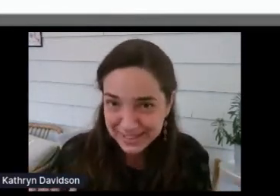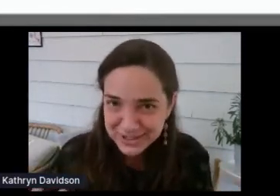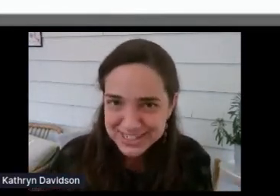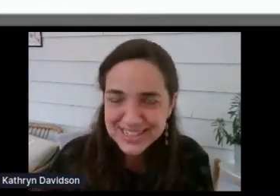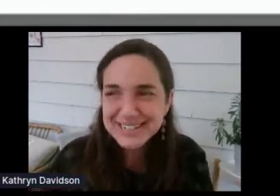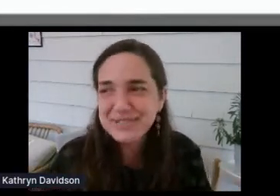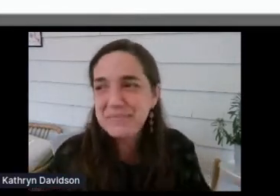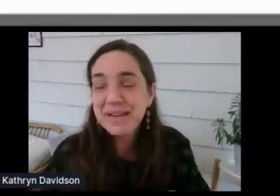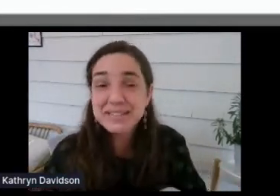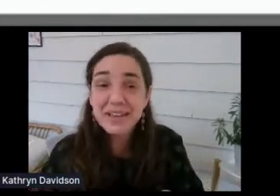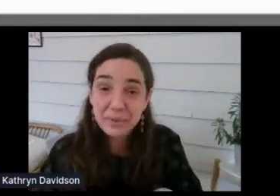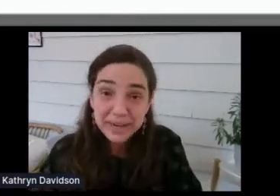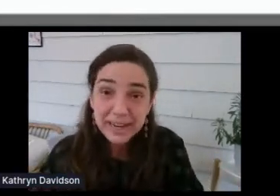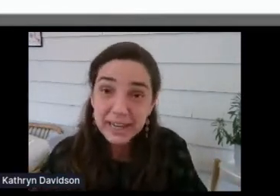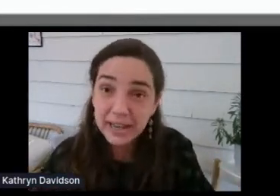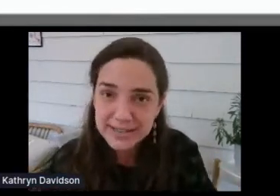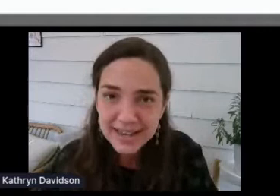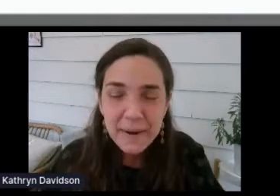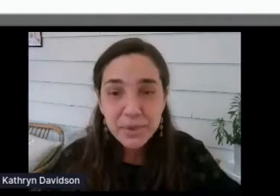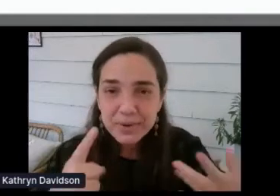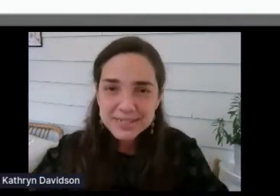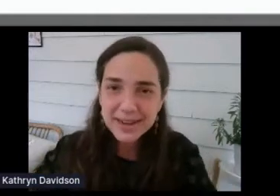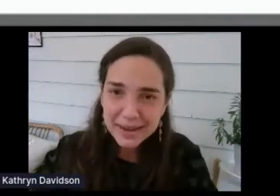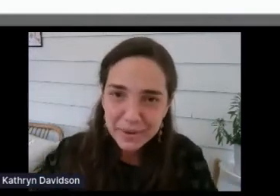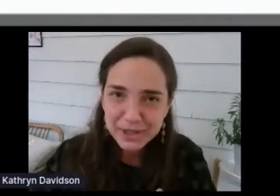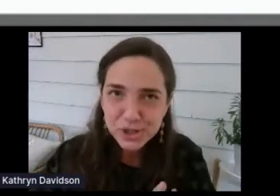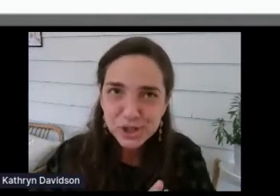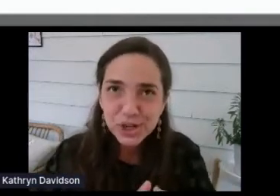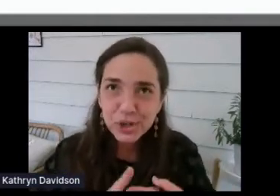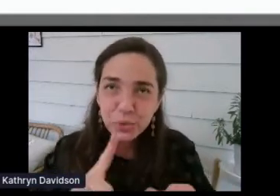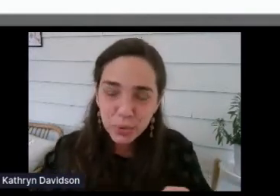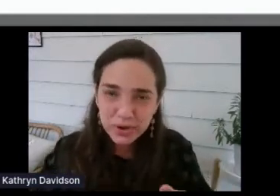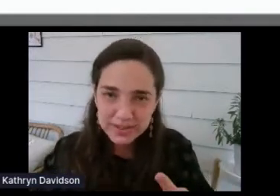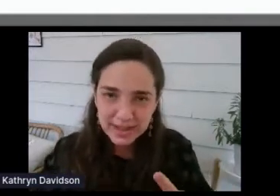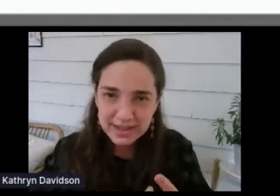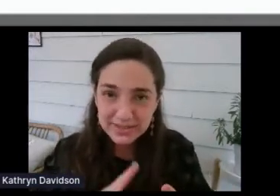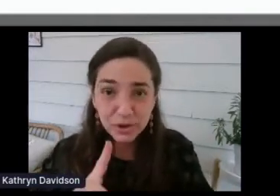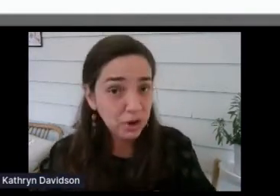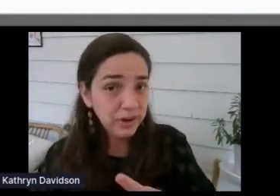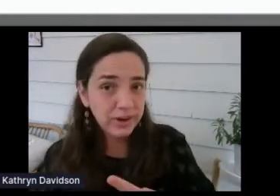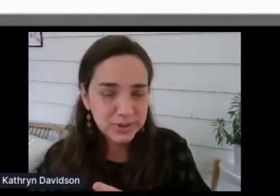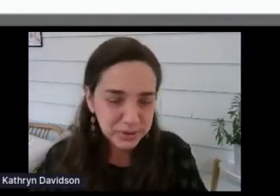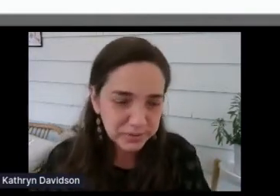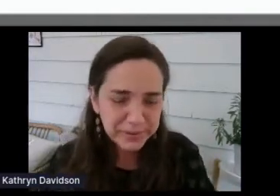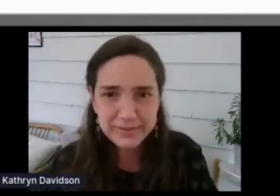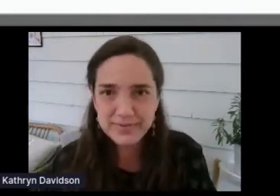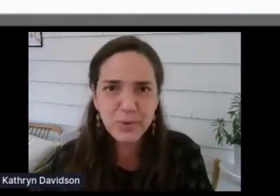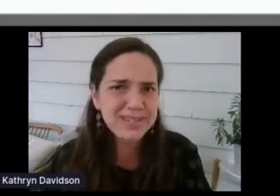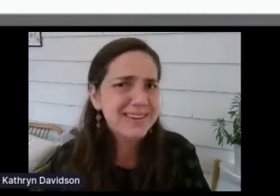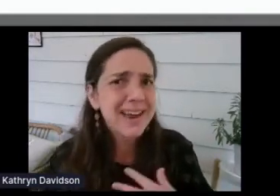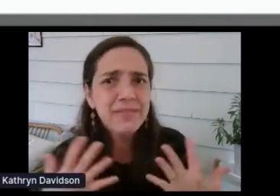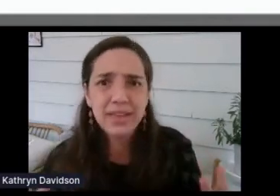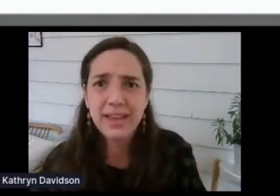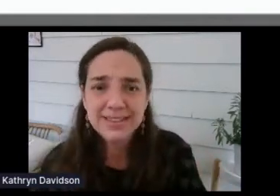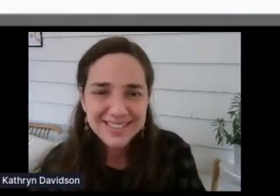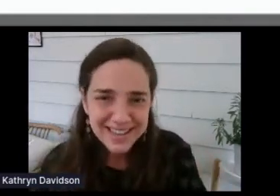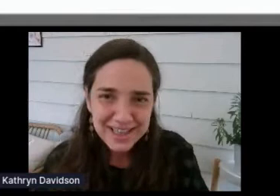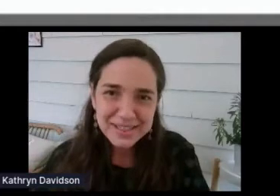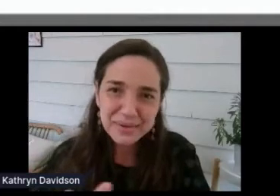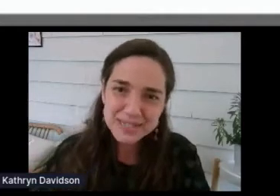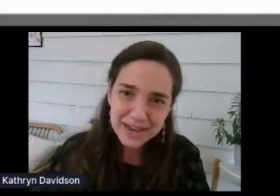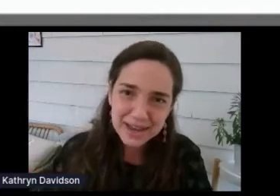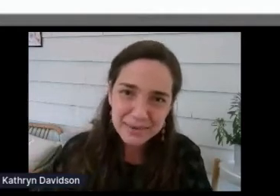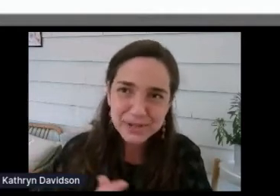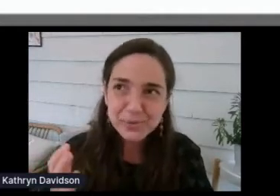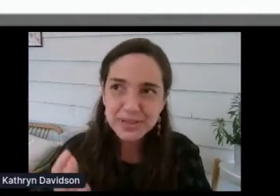thinks it's a really interesting sentence, right? Because on the one hand, yes, there was a time at which you were the size of your current nostril, but it was, of course, never the case